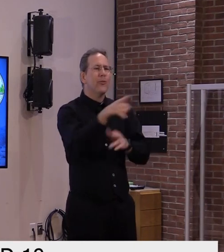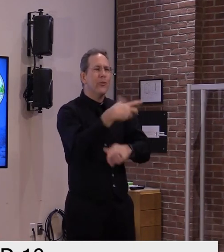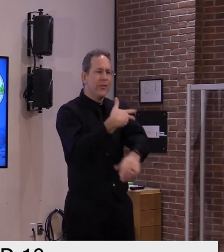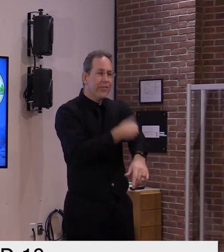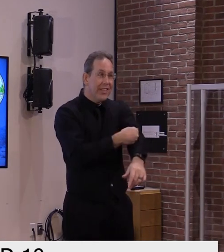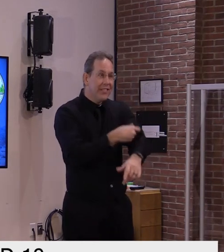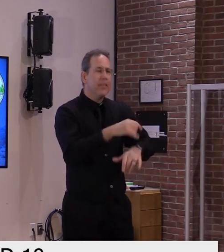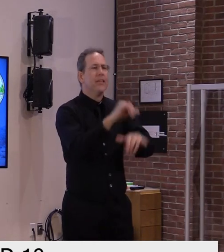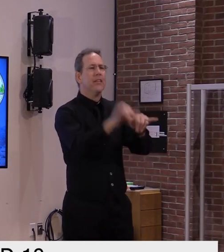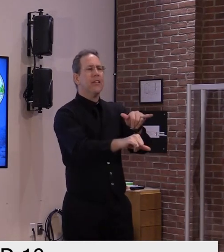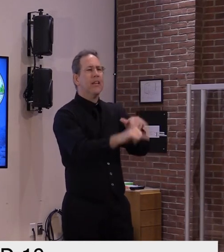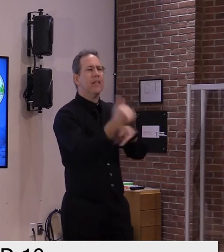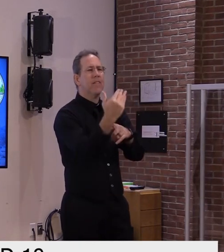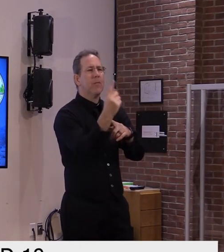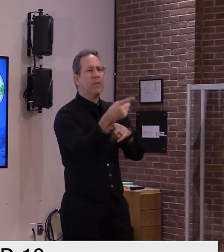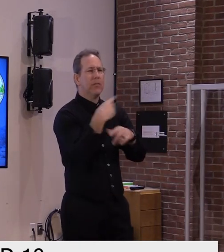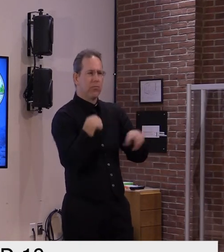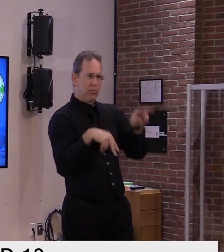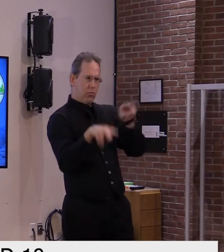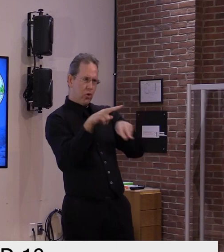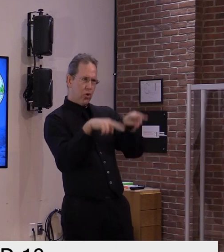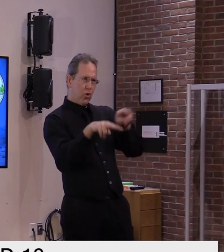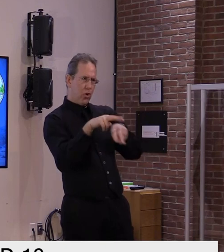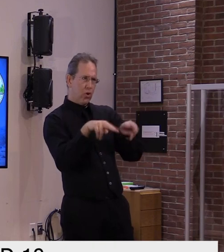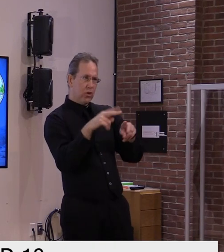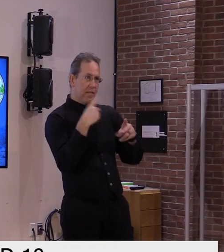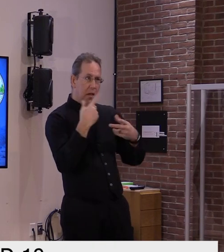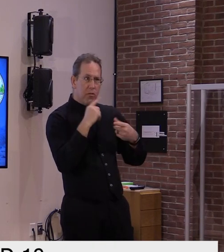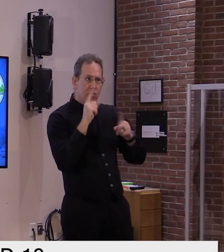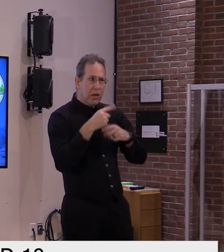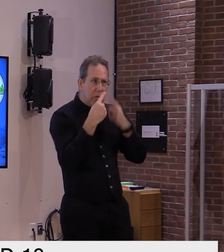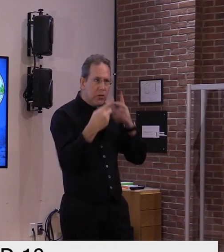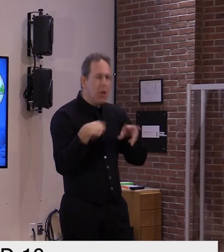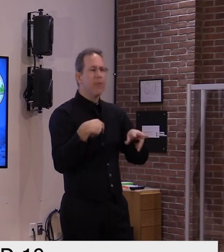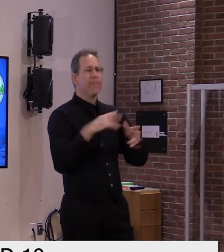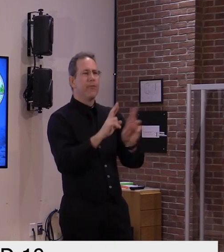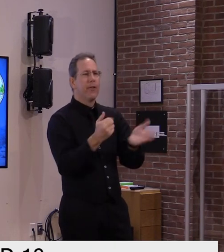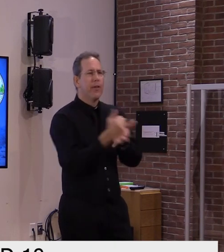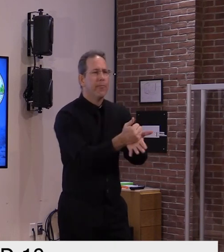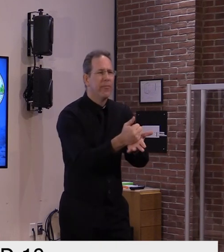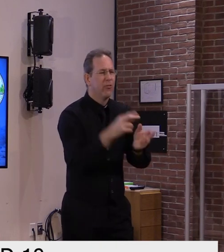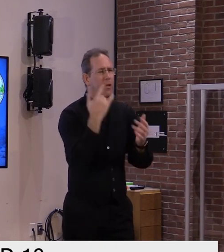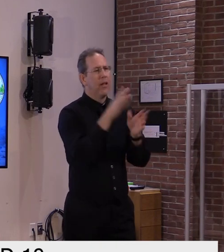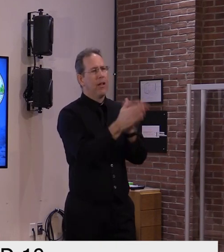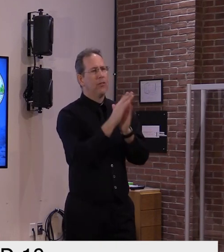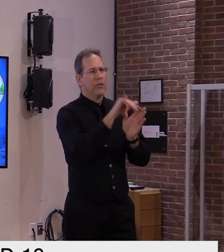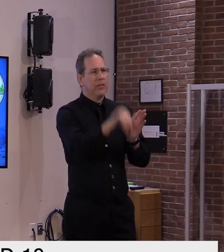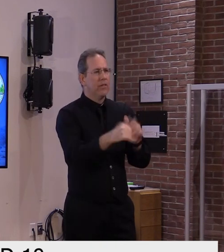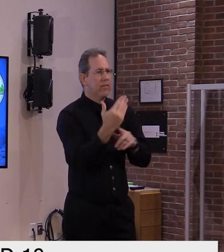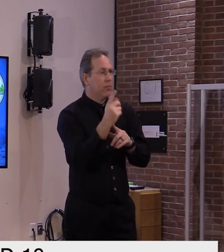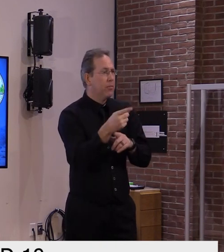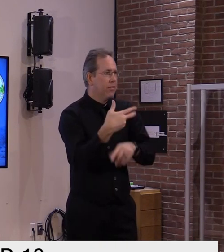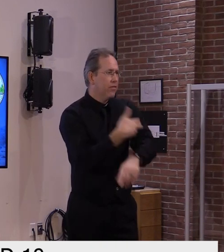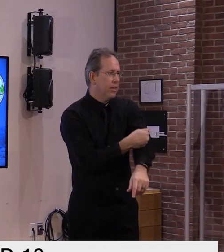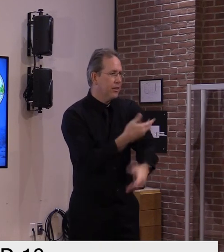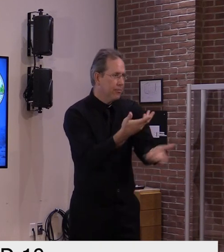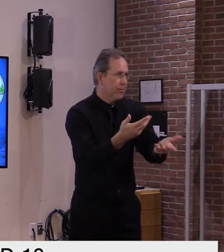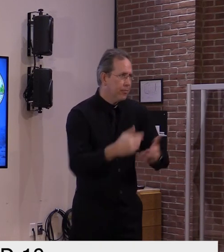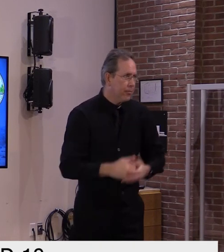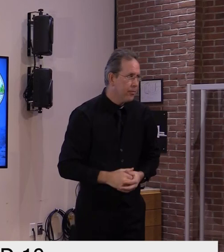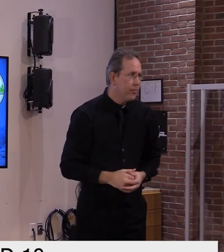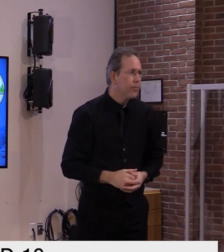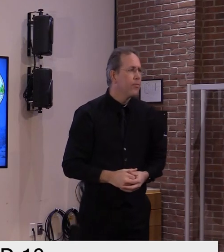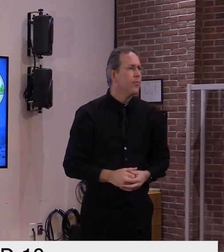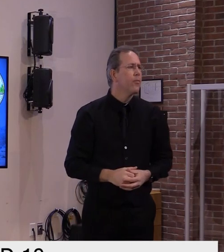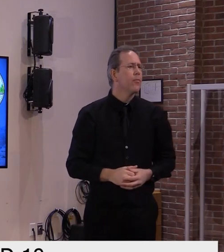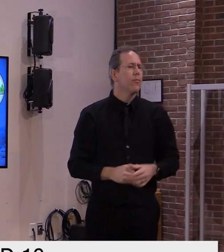we'll go to Wilson at the AP. Hi, morning, everybody.